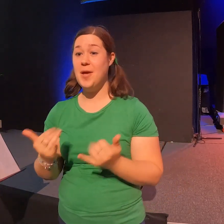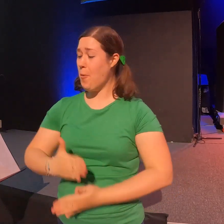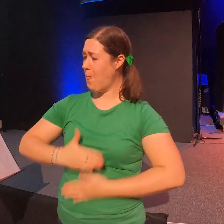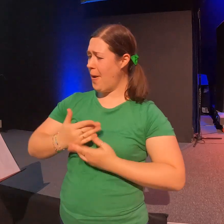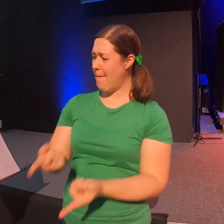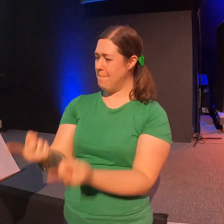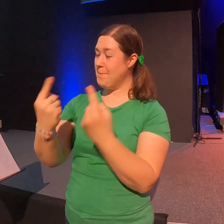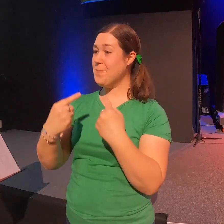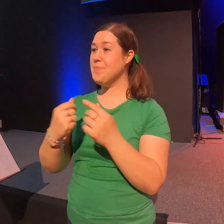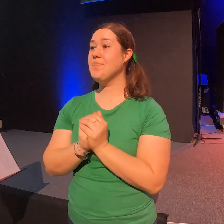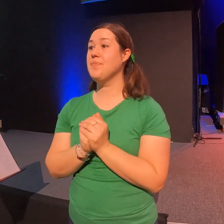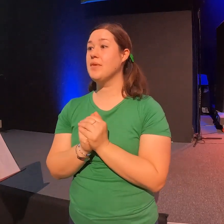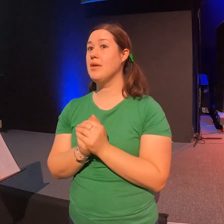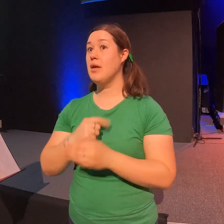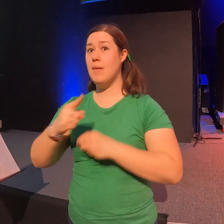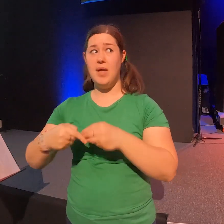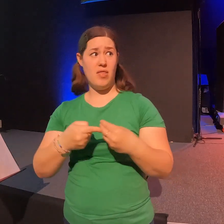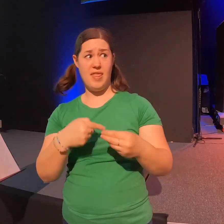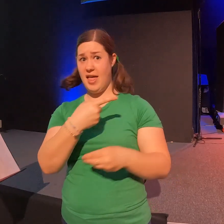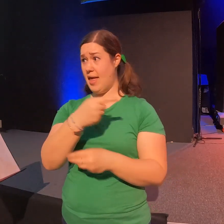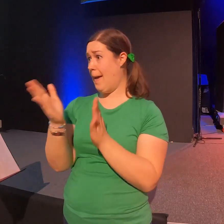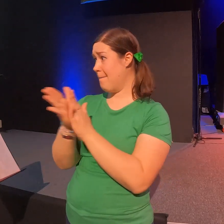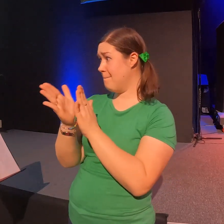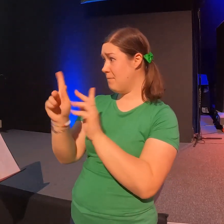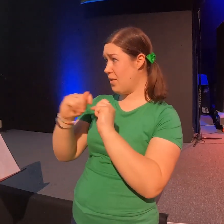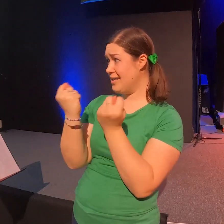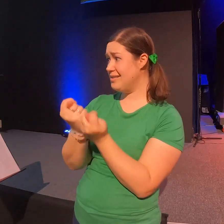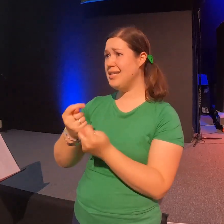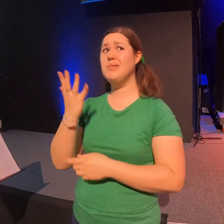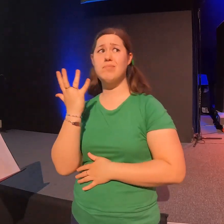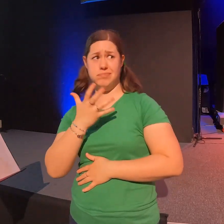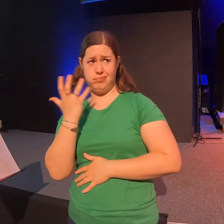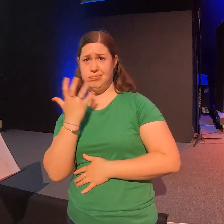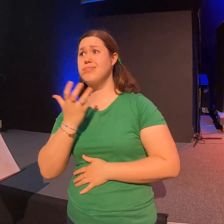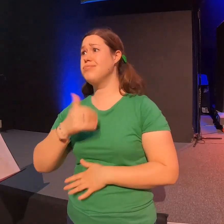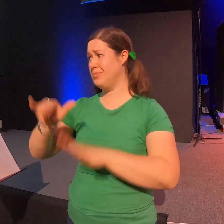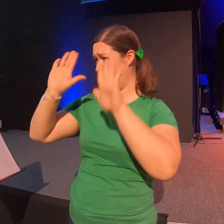us. And how about that praise team? Didn't they do a good job? For sure. Yeah.